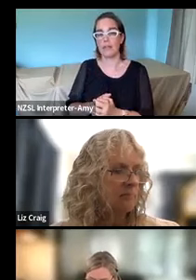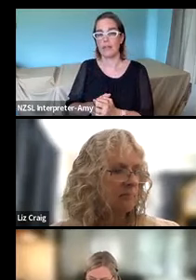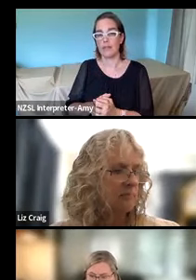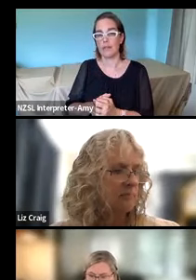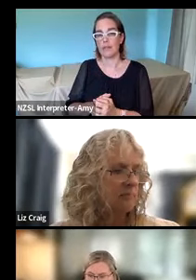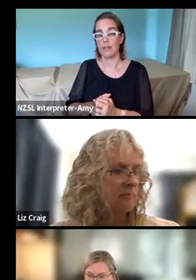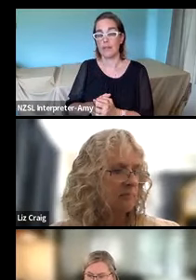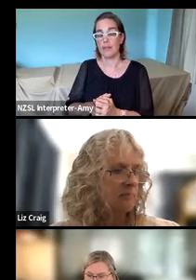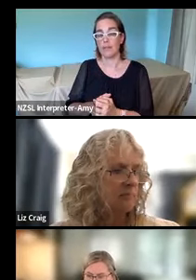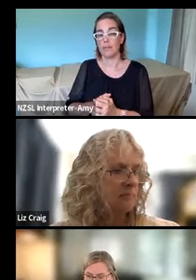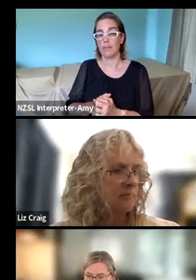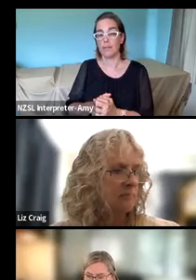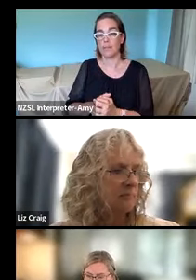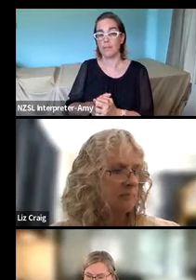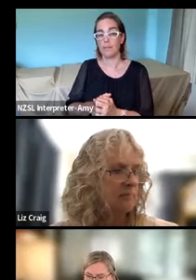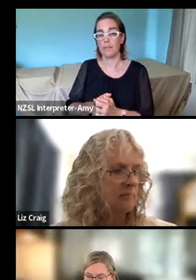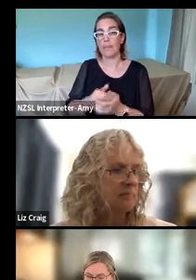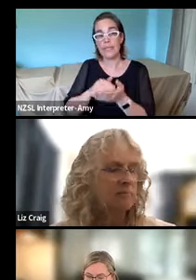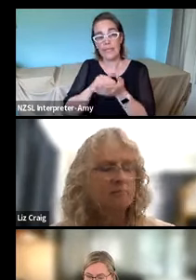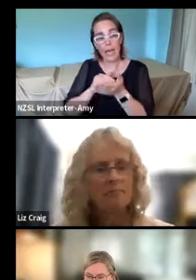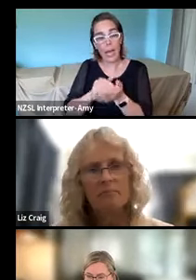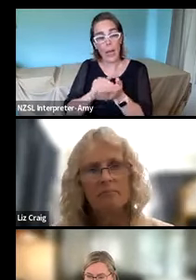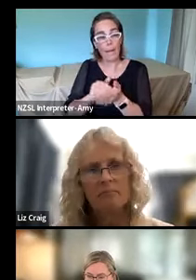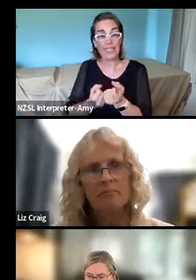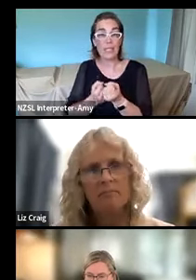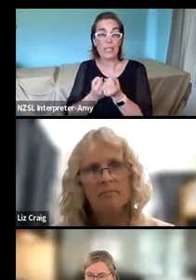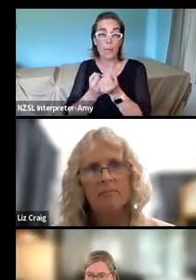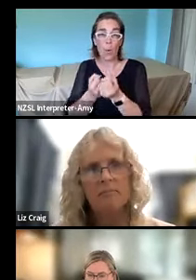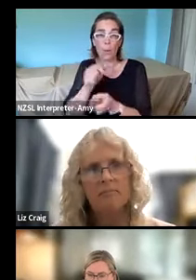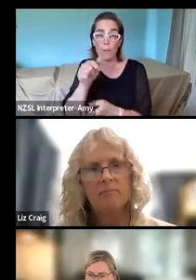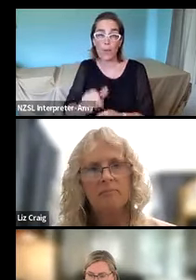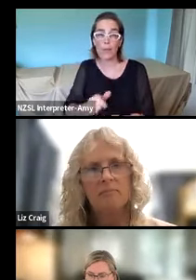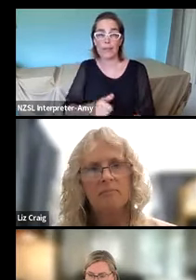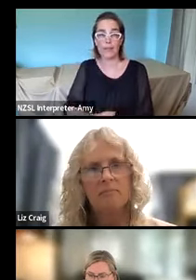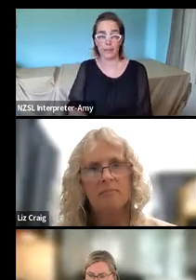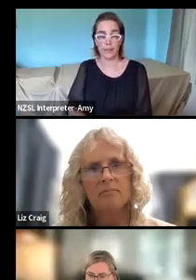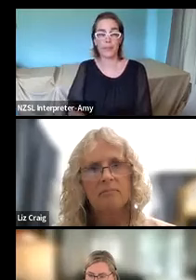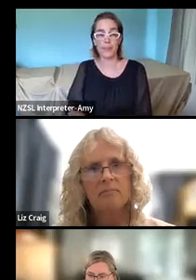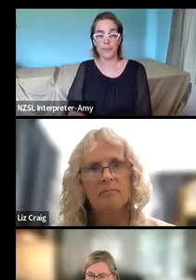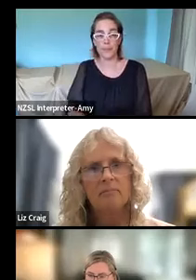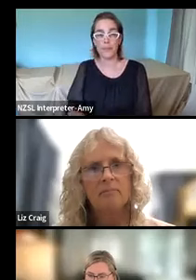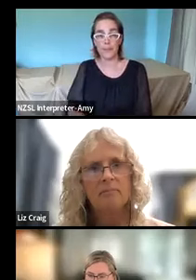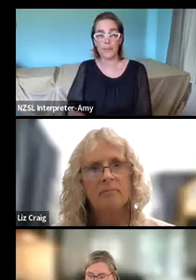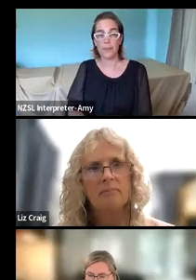help them as a support person as such.